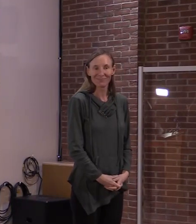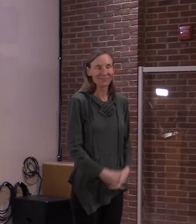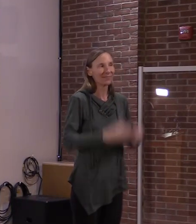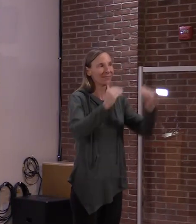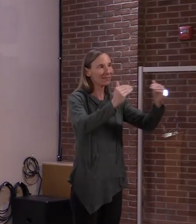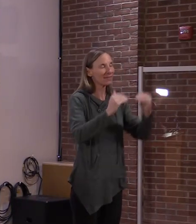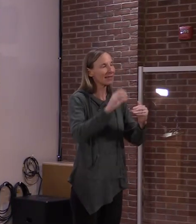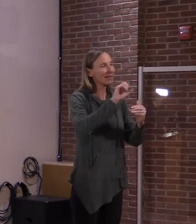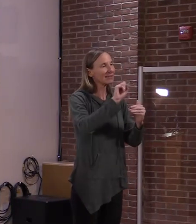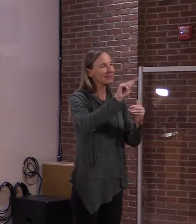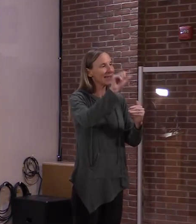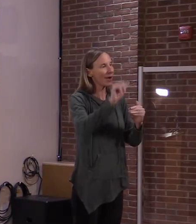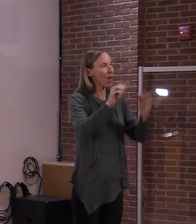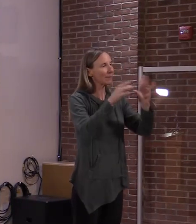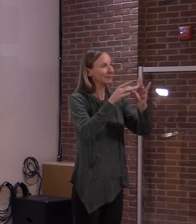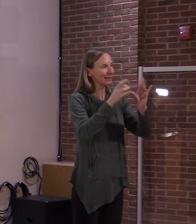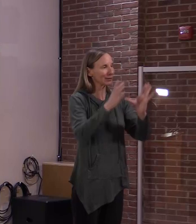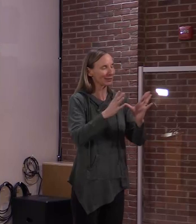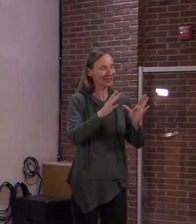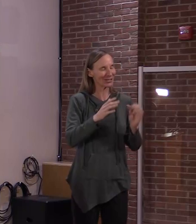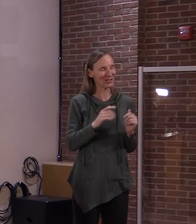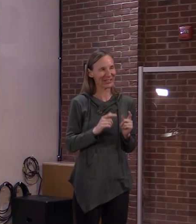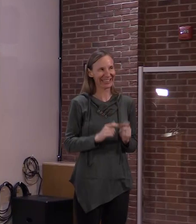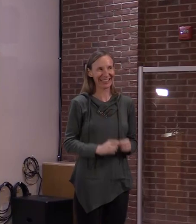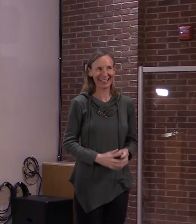Cameron, St. Albans Messenger.